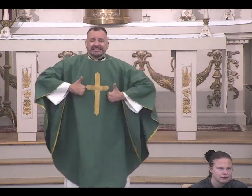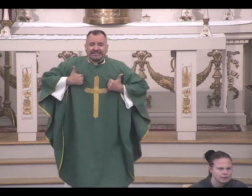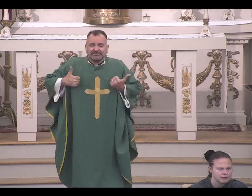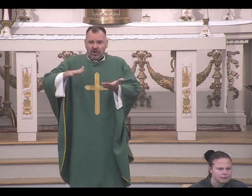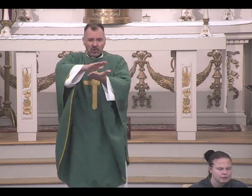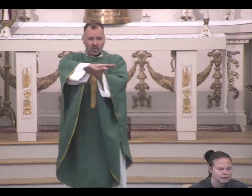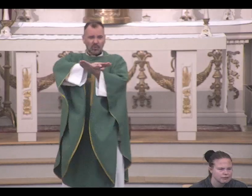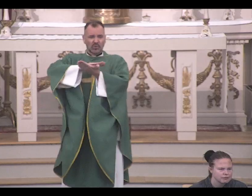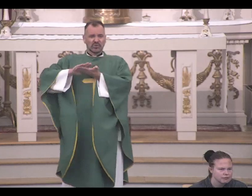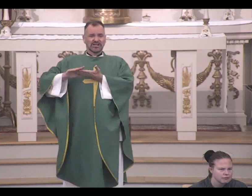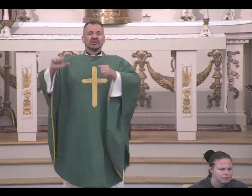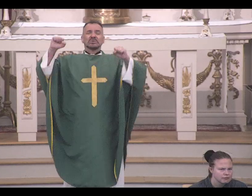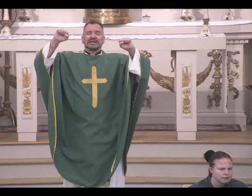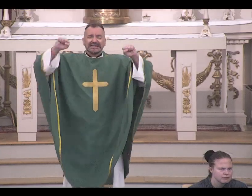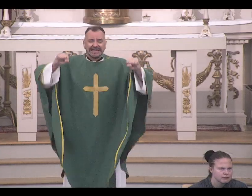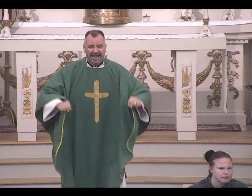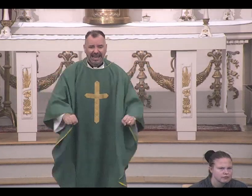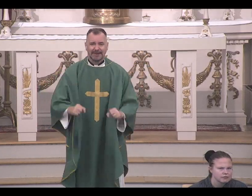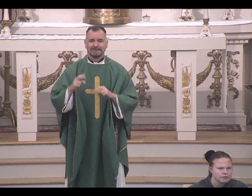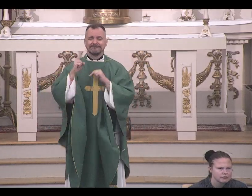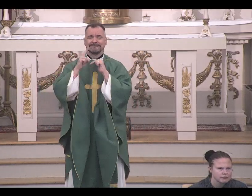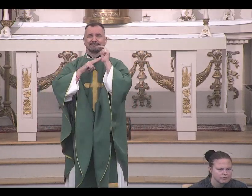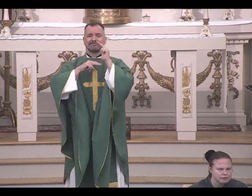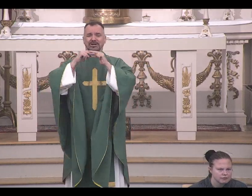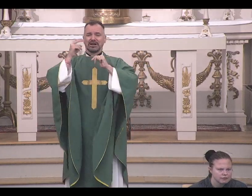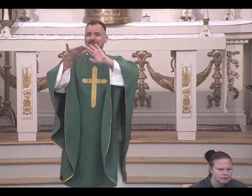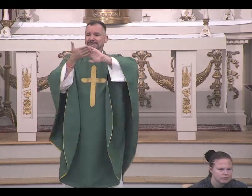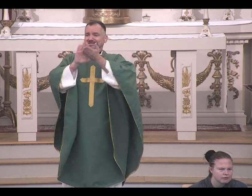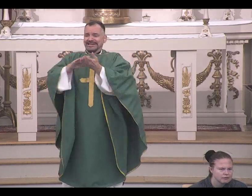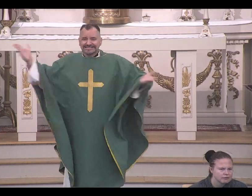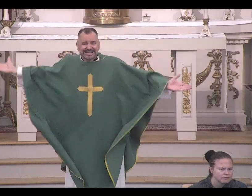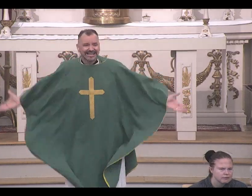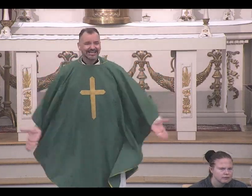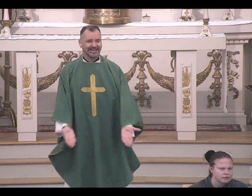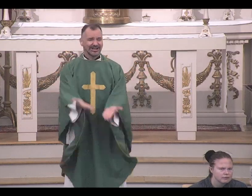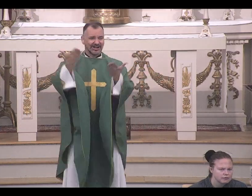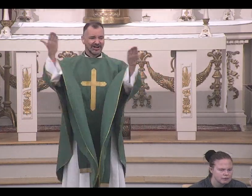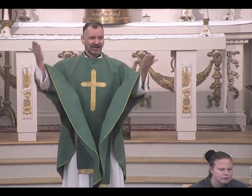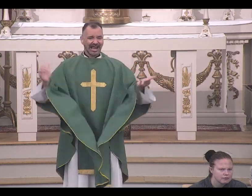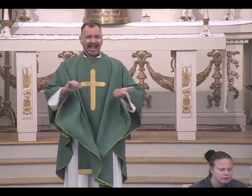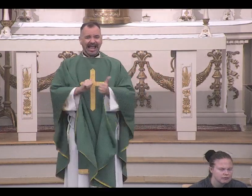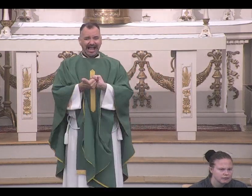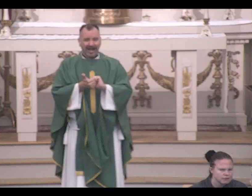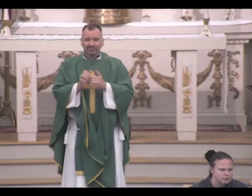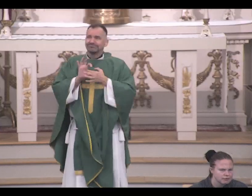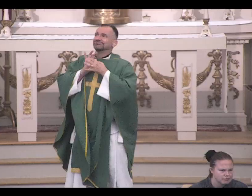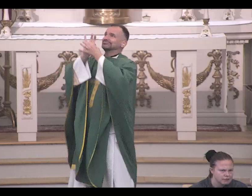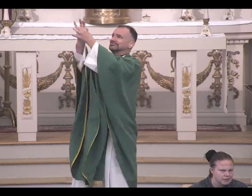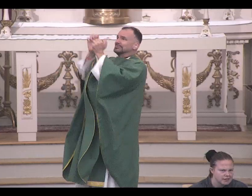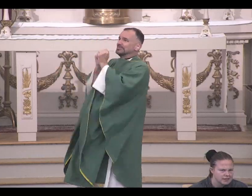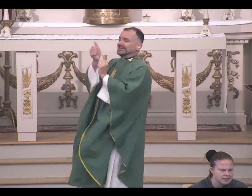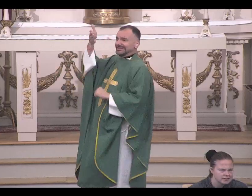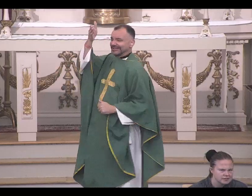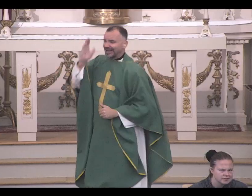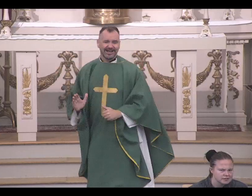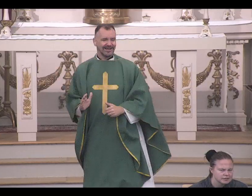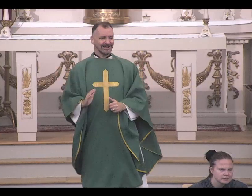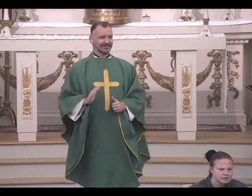I cherish you, and I encourage you, I exhort you to lead holy lives and to build peace